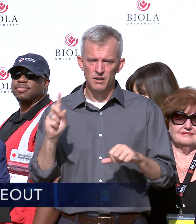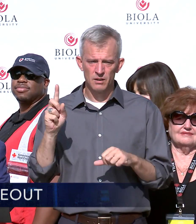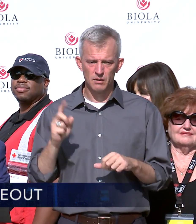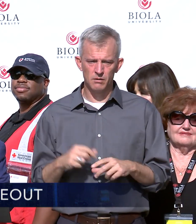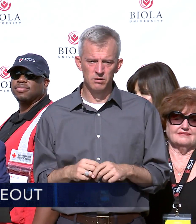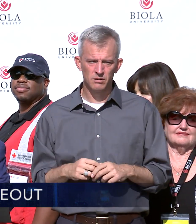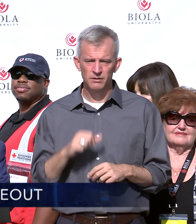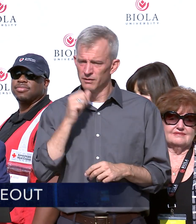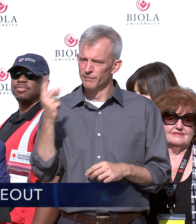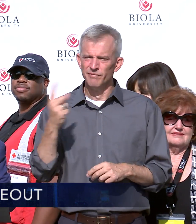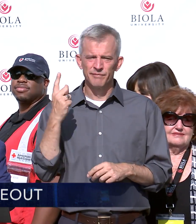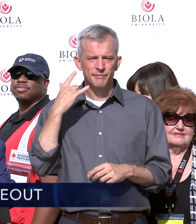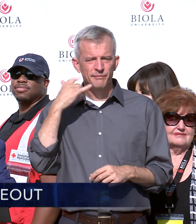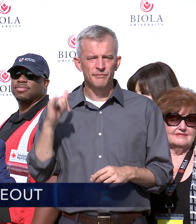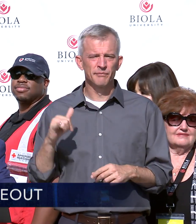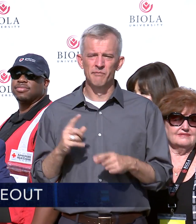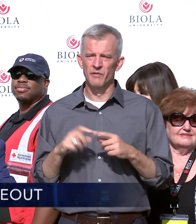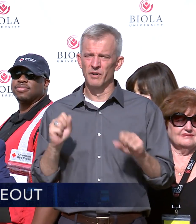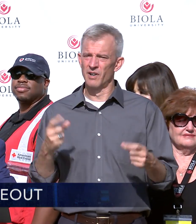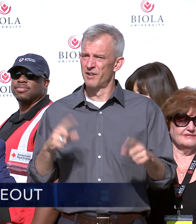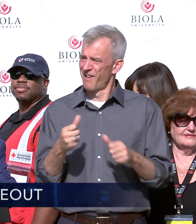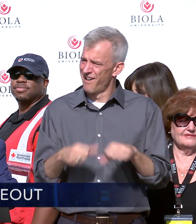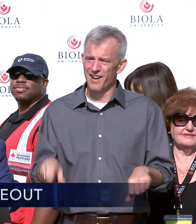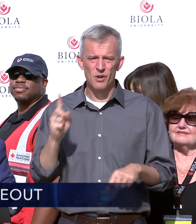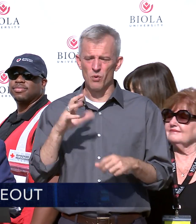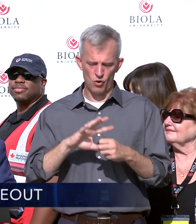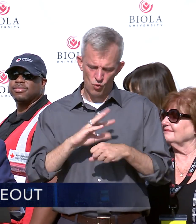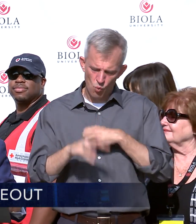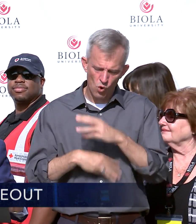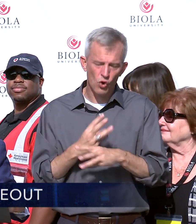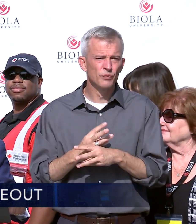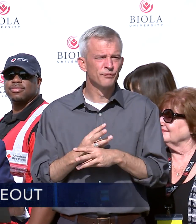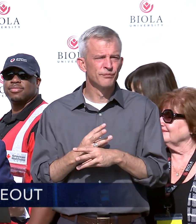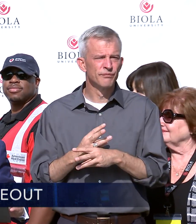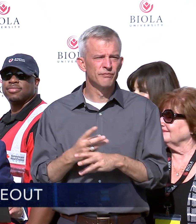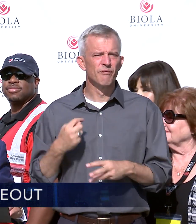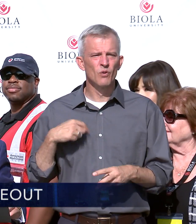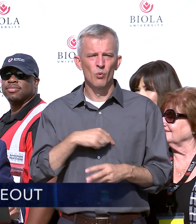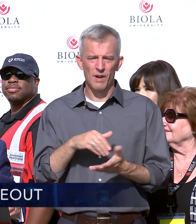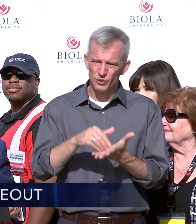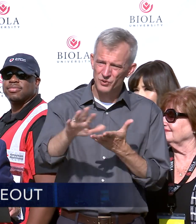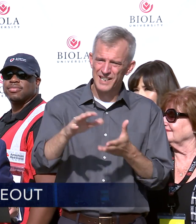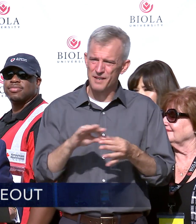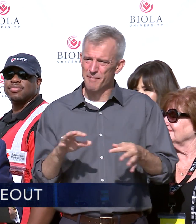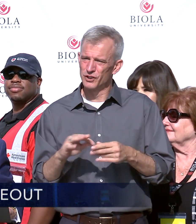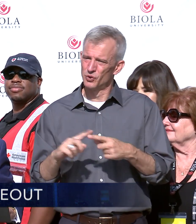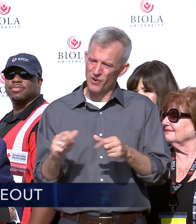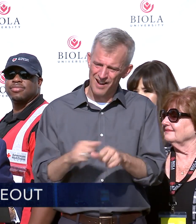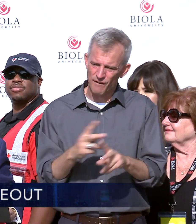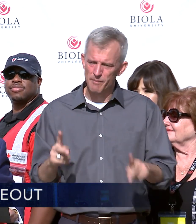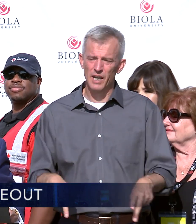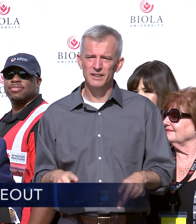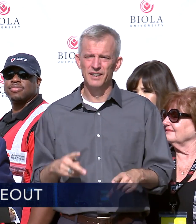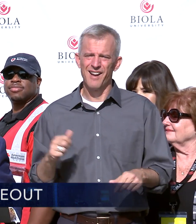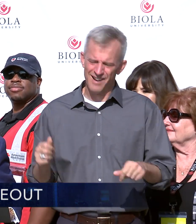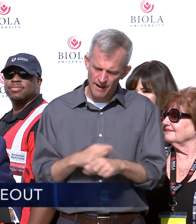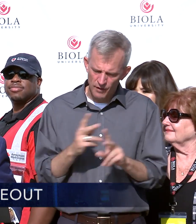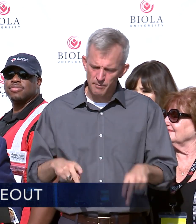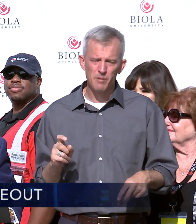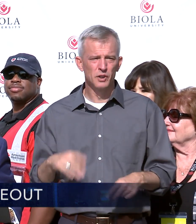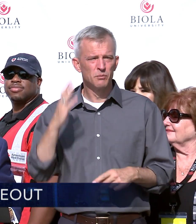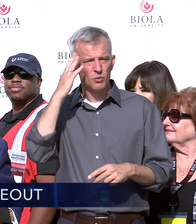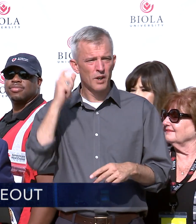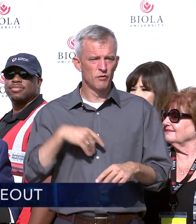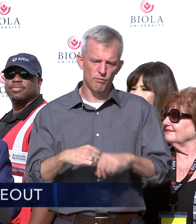in California, but they can happen anywhere in the world. So we've got to send the message to everyone. Everyone has got to be aware that they must